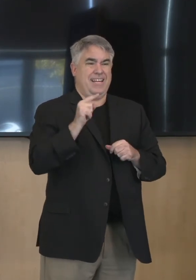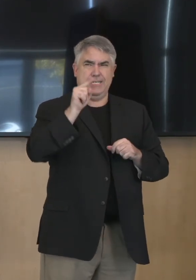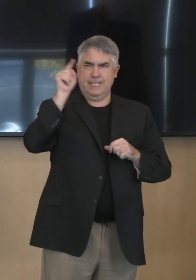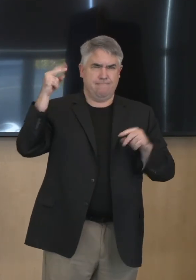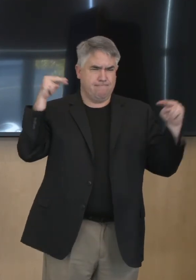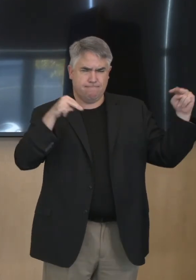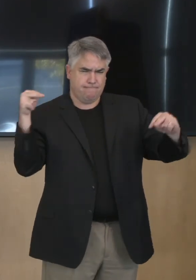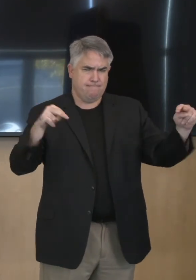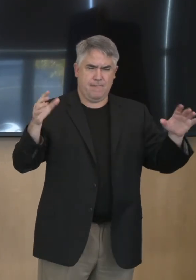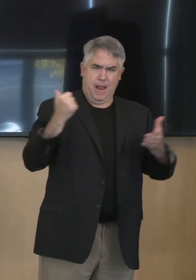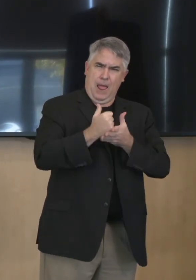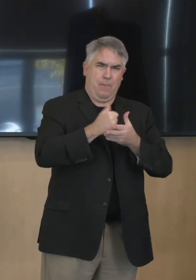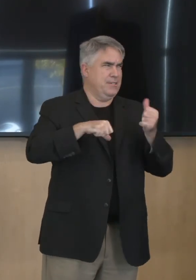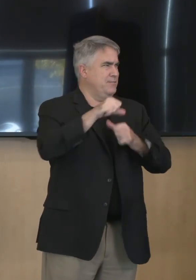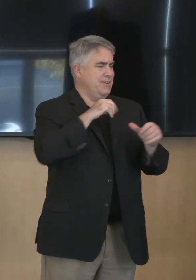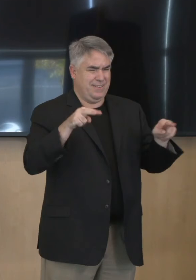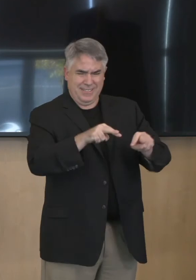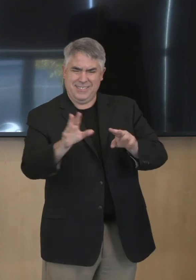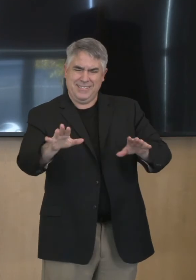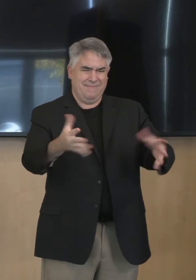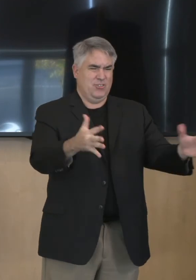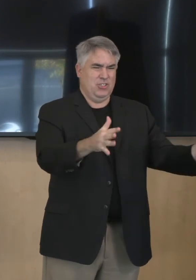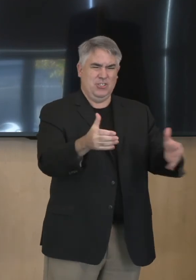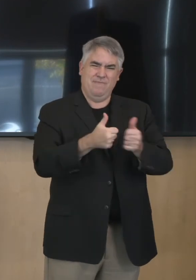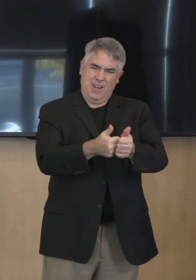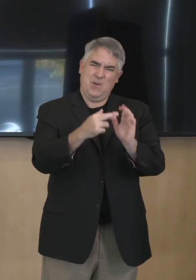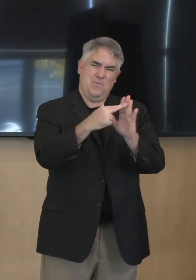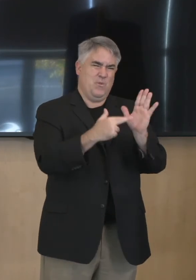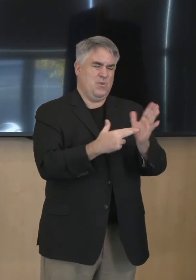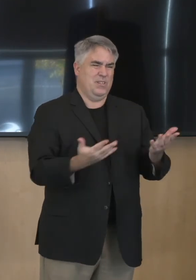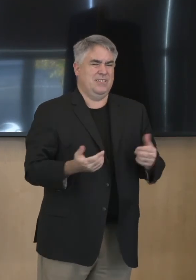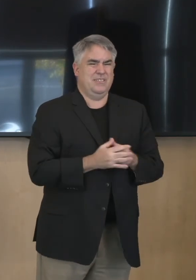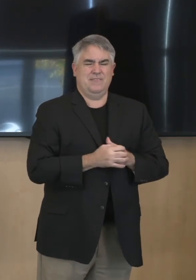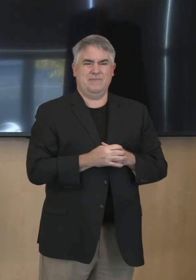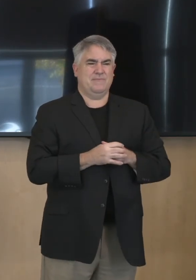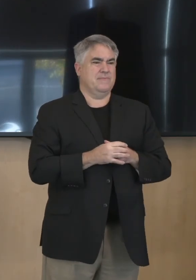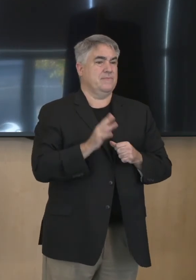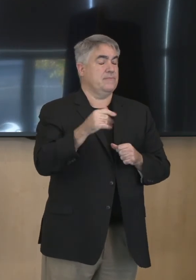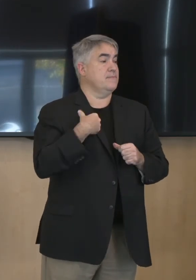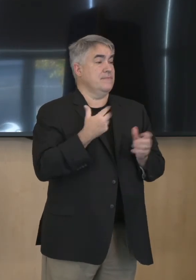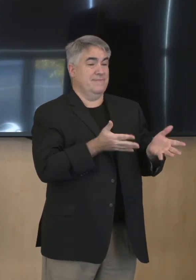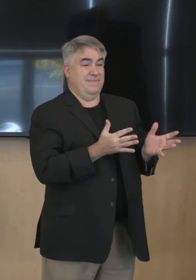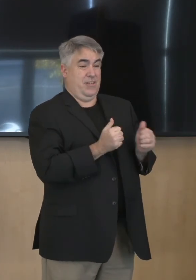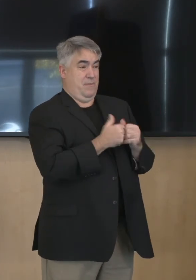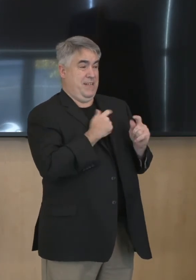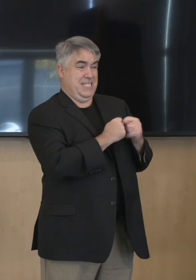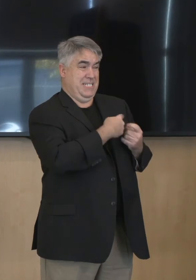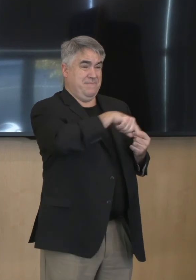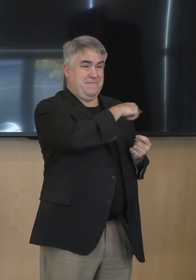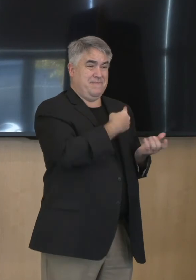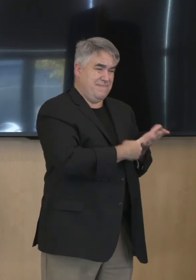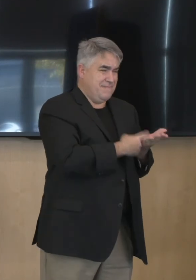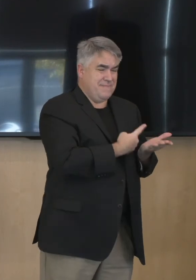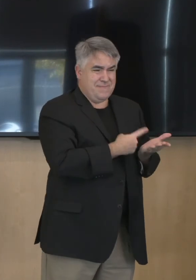enforcement. I talked to our enforcement team and got a rough sense of what we look at. As we have complaints come in, we evaluate